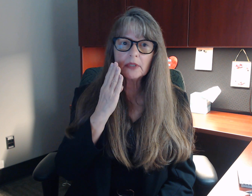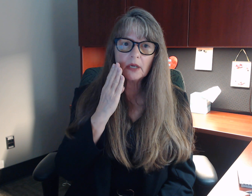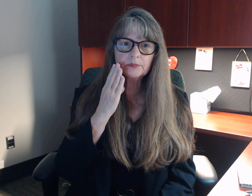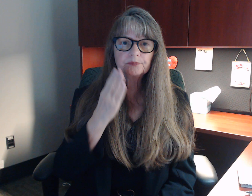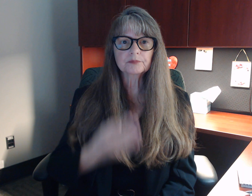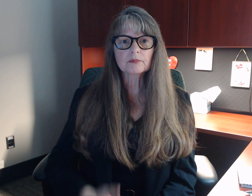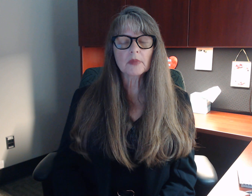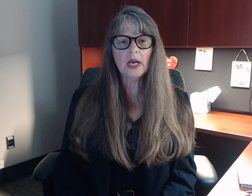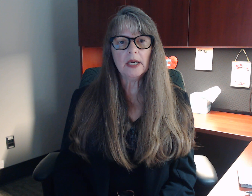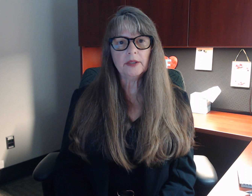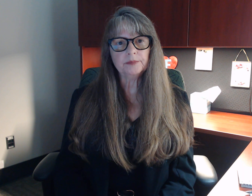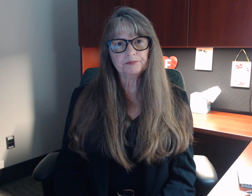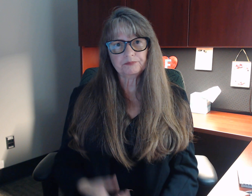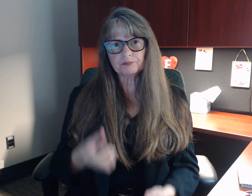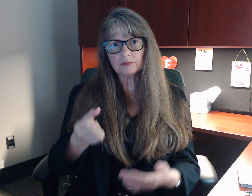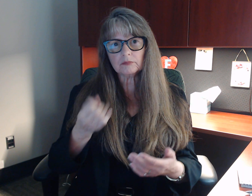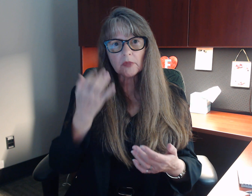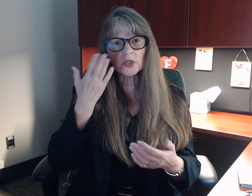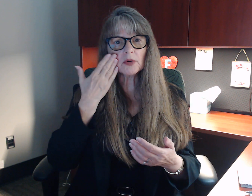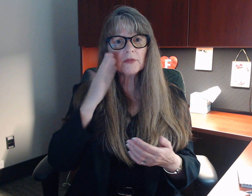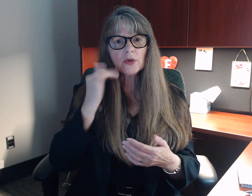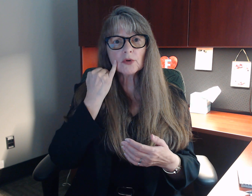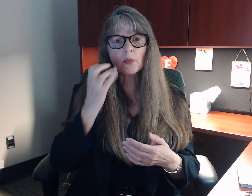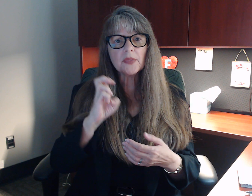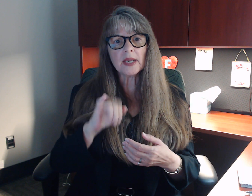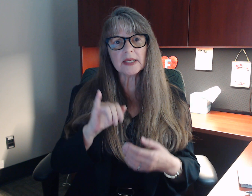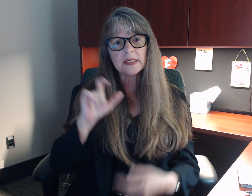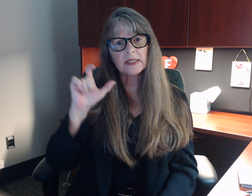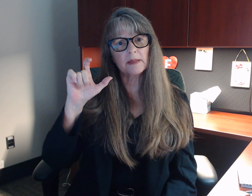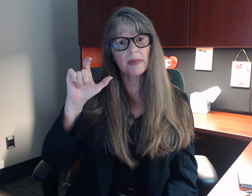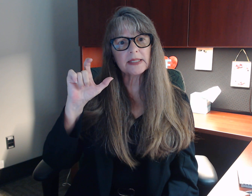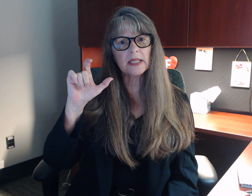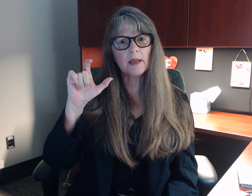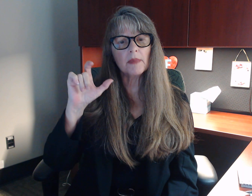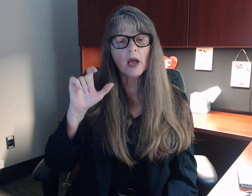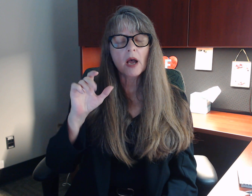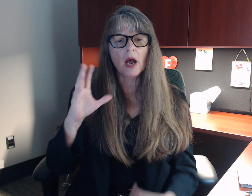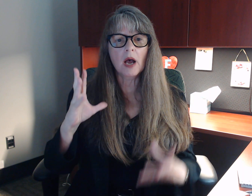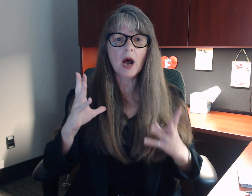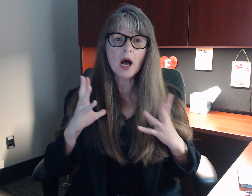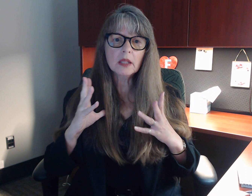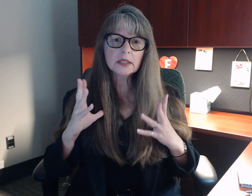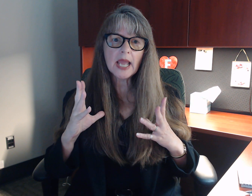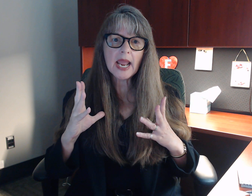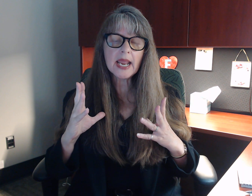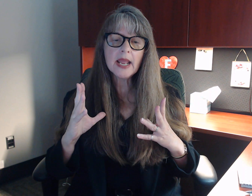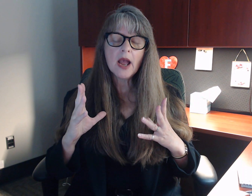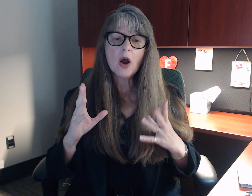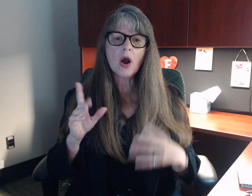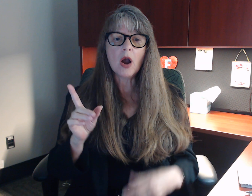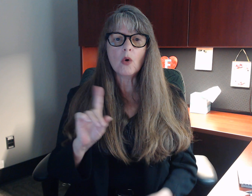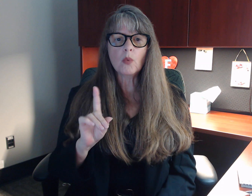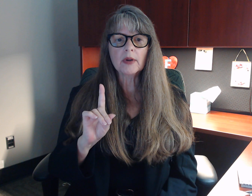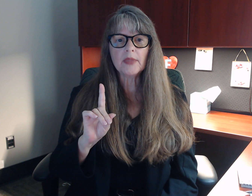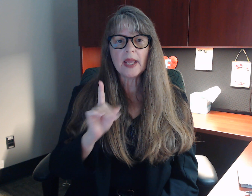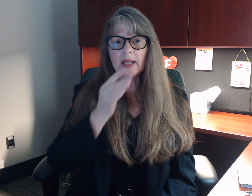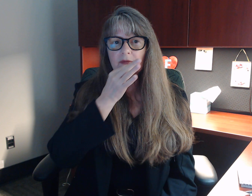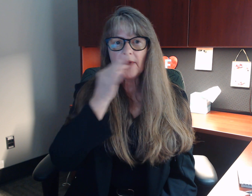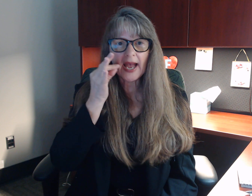Ramadan. So if you don't know what that is, it's a Muslim holiday where they